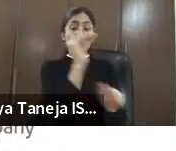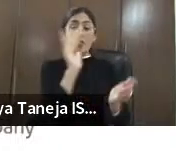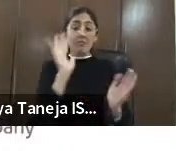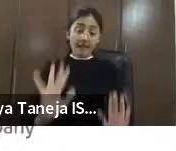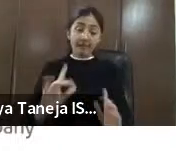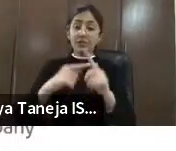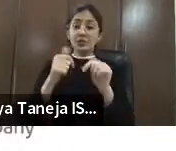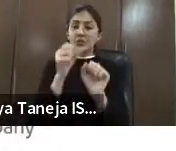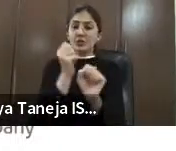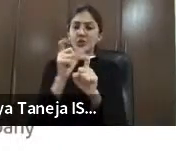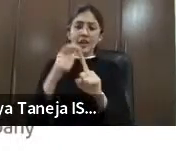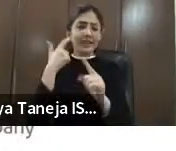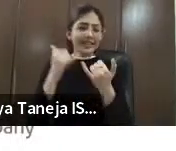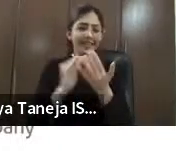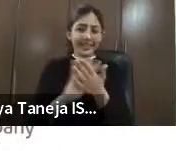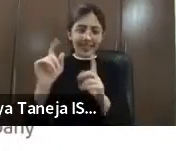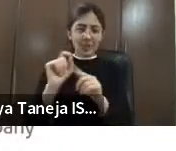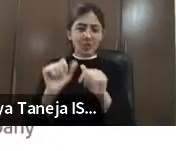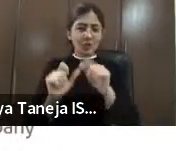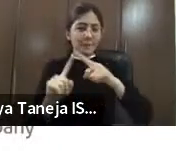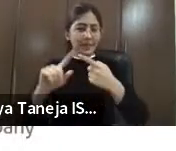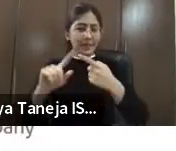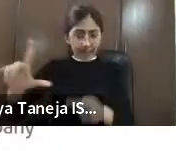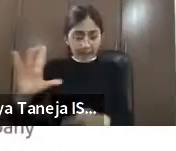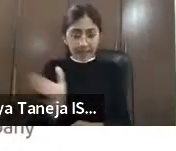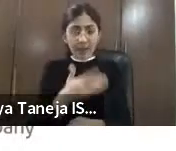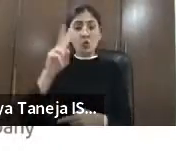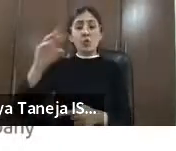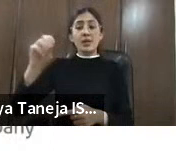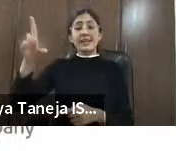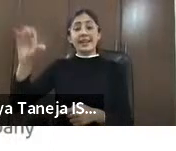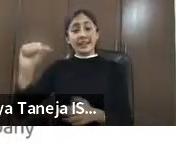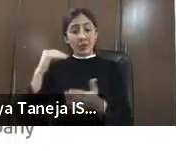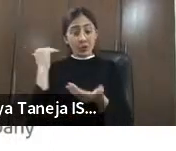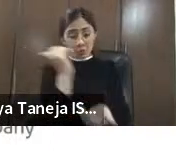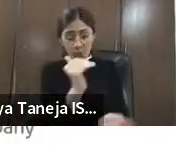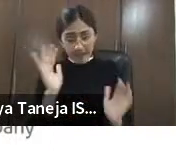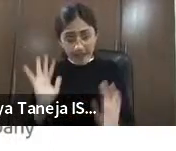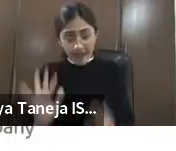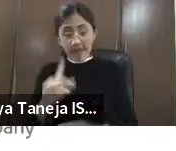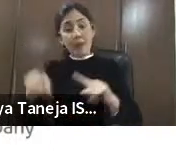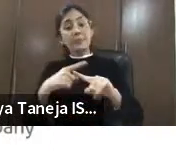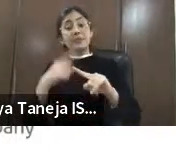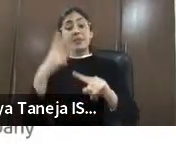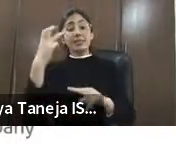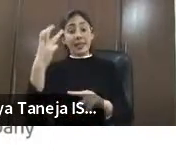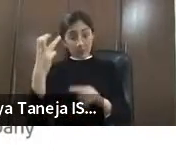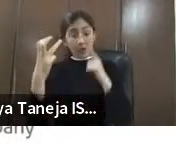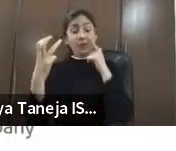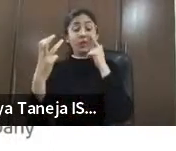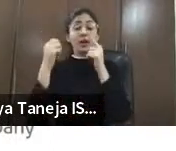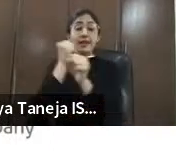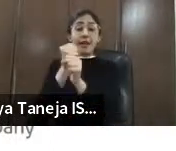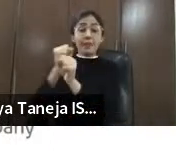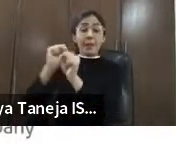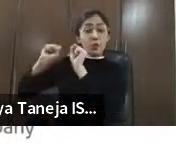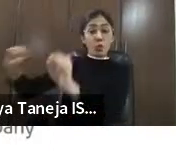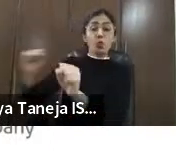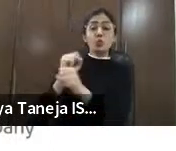Award, Alpai Vilas Award 2019, and also received 3 awards from the government of